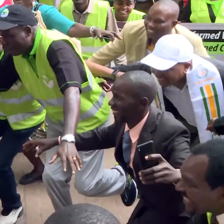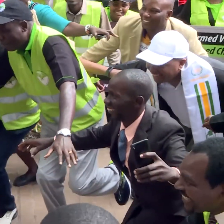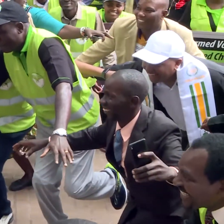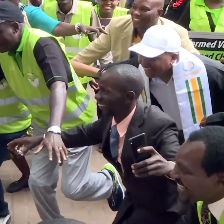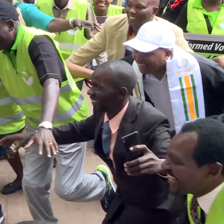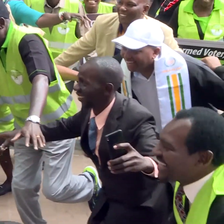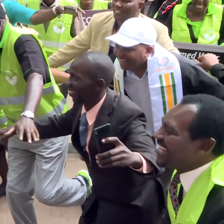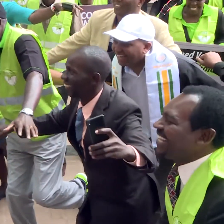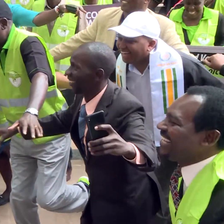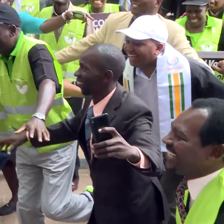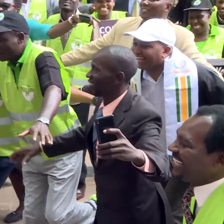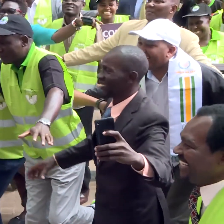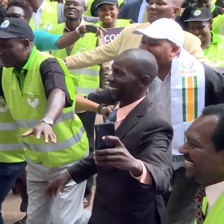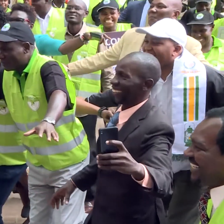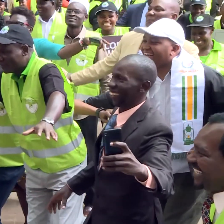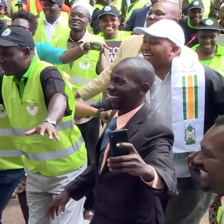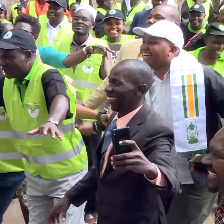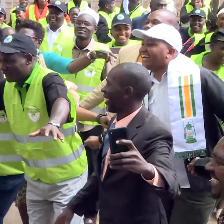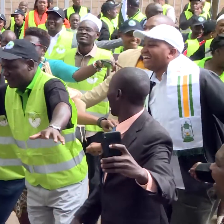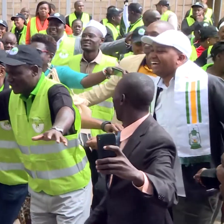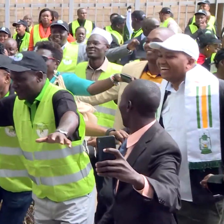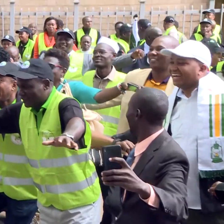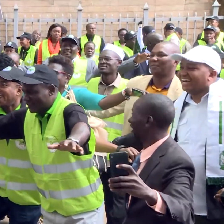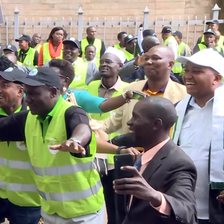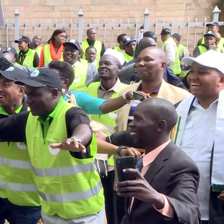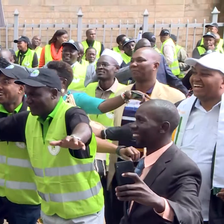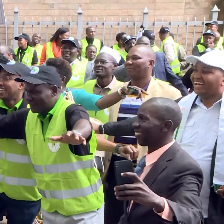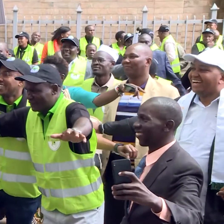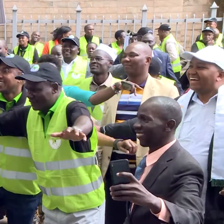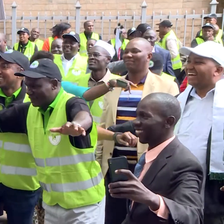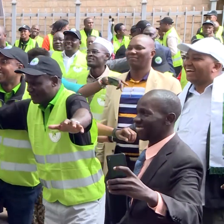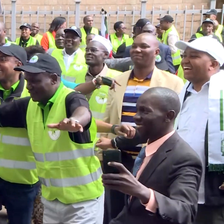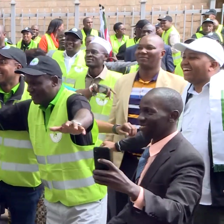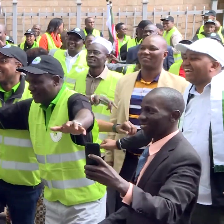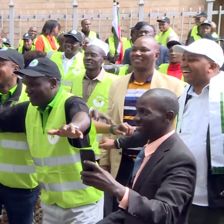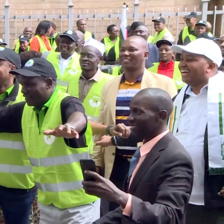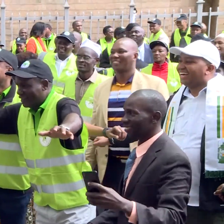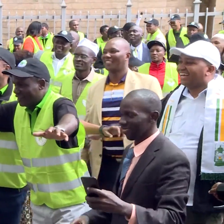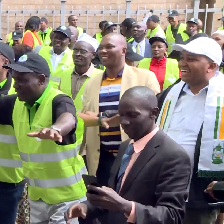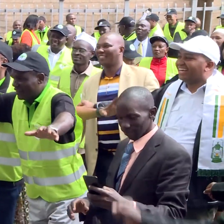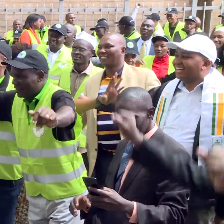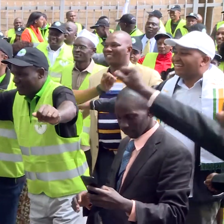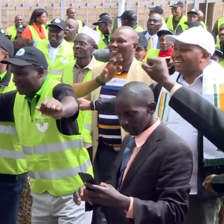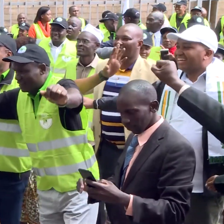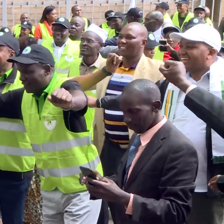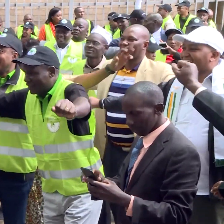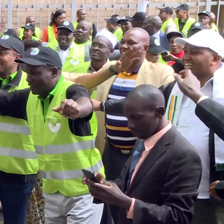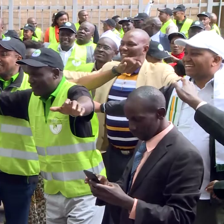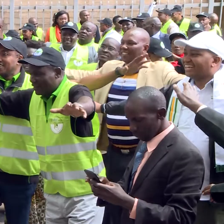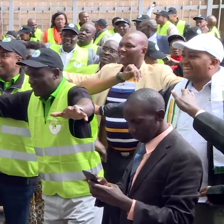pole. Pole pole. Pole pole. Mguu mmoja tu bado. Haya, sasa tunaruka tukiwa